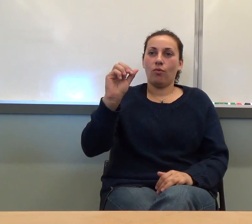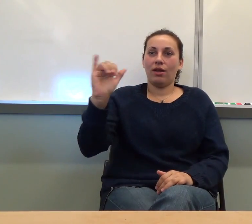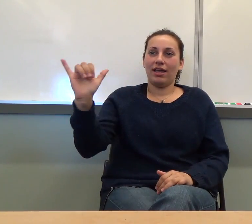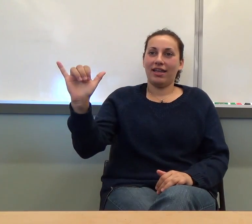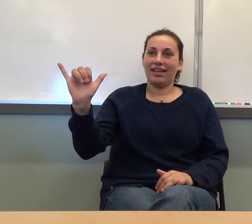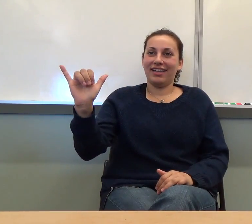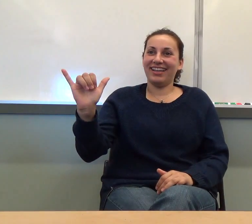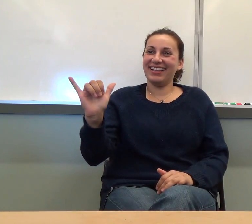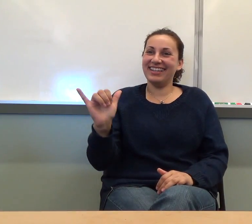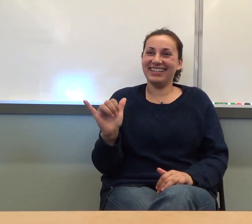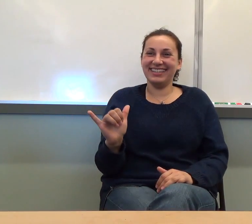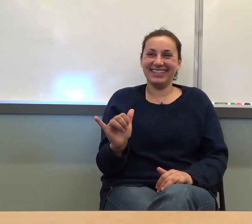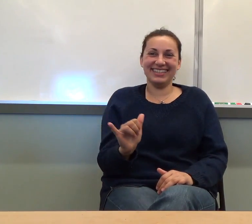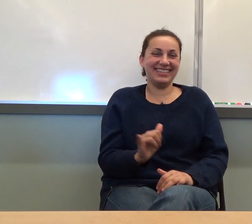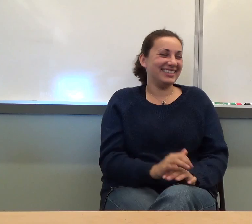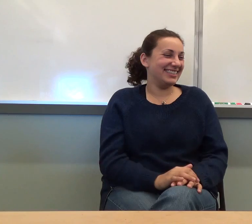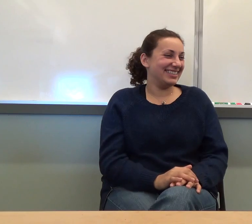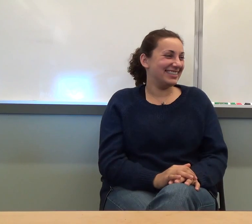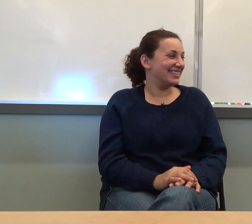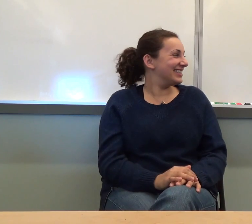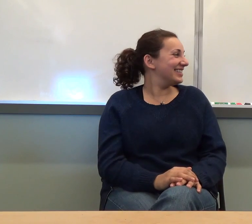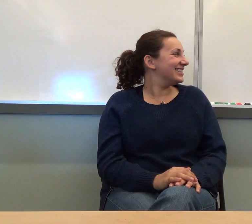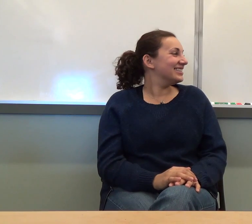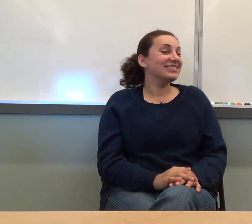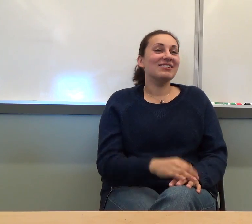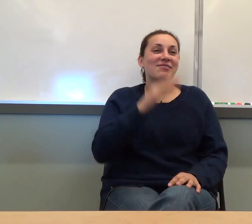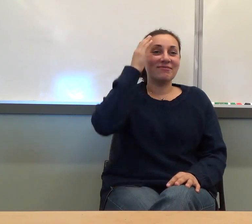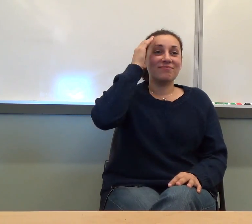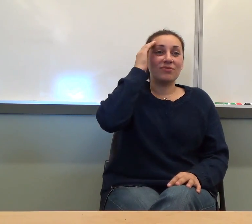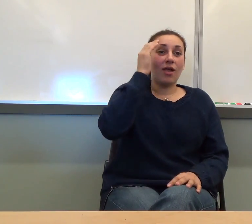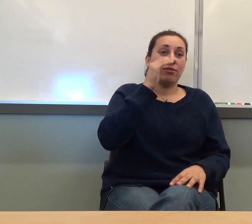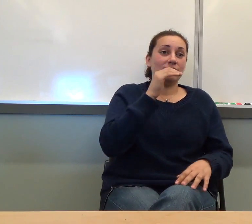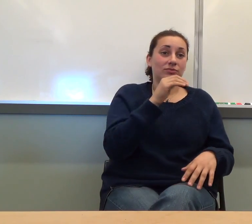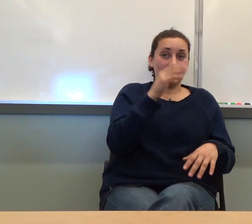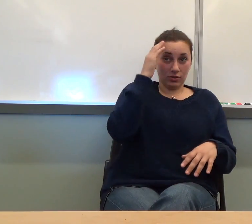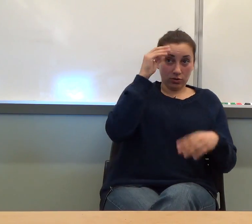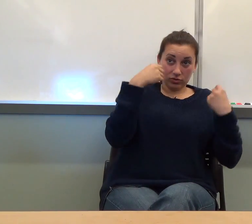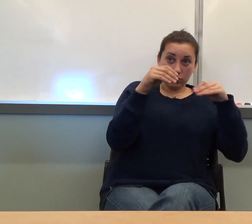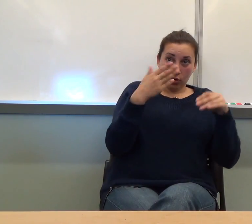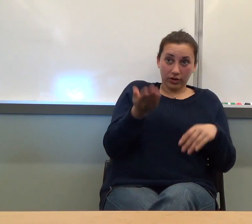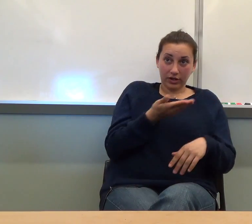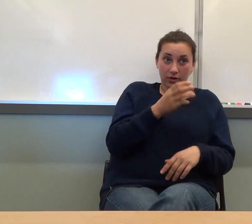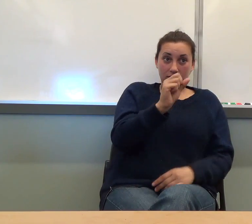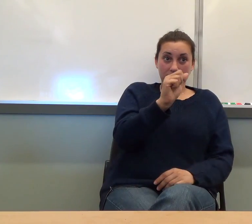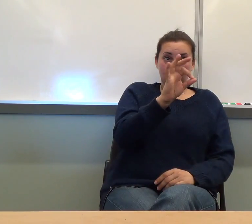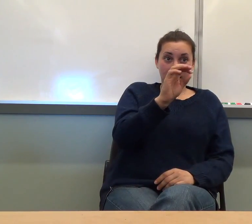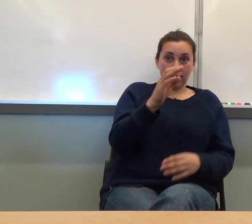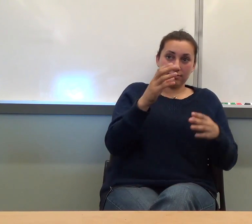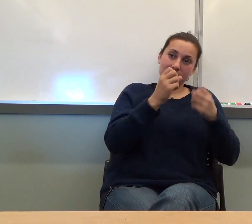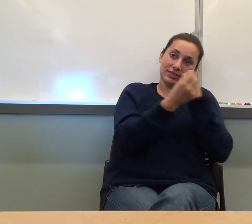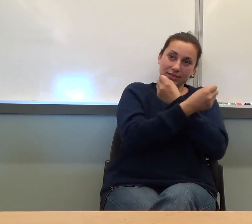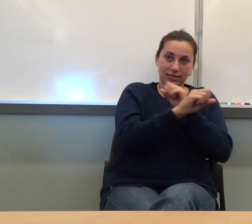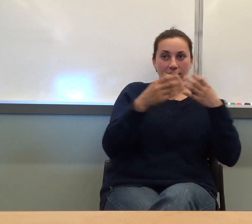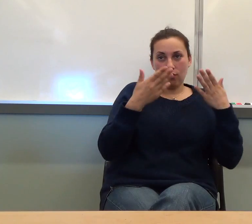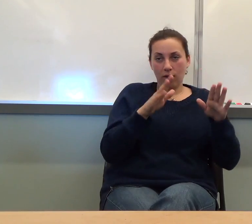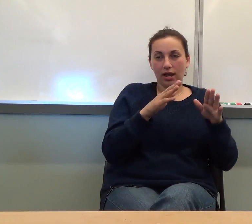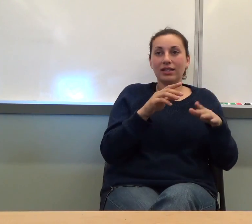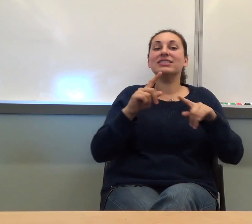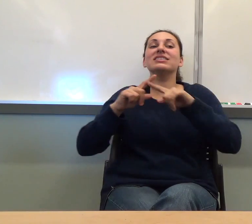Safeway in the United Kingdom, in England, is not the same as Safeway in the United States. It's a completely different company, but it does exist over